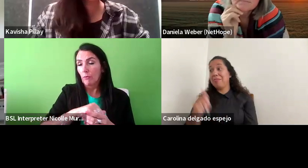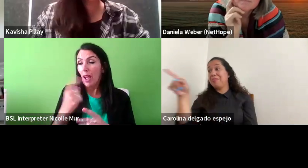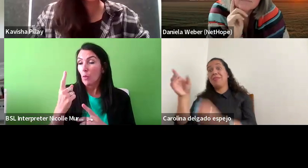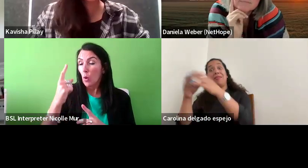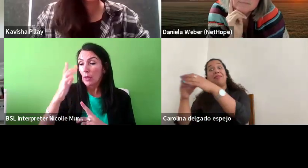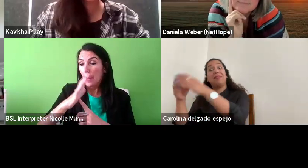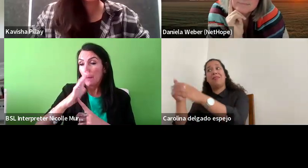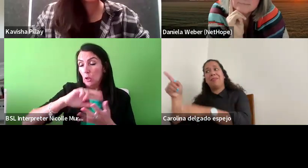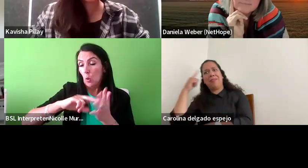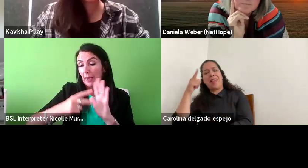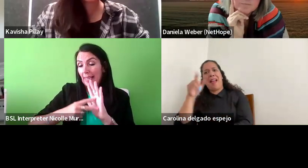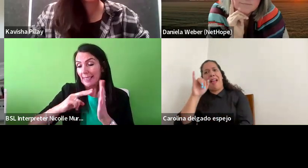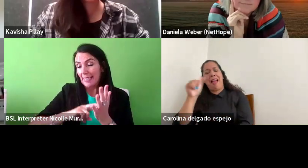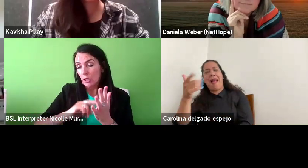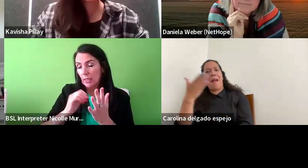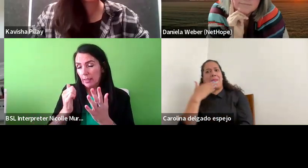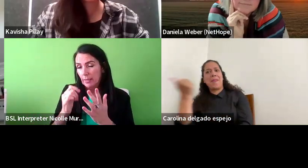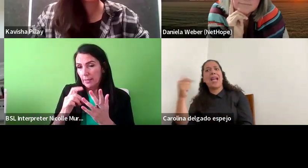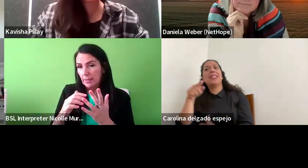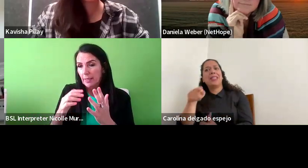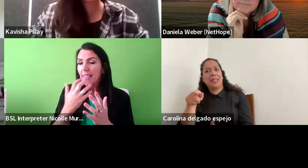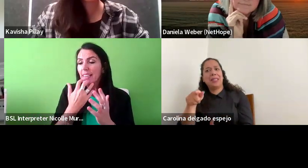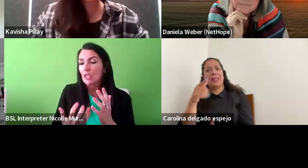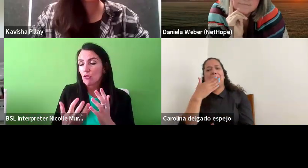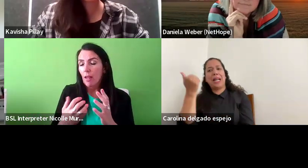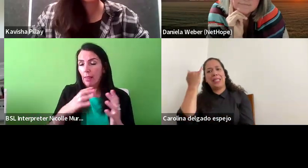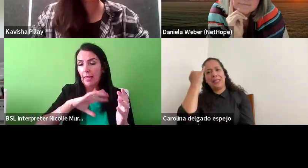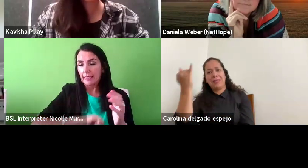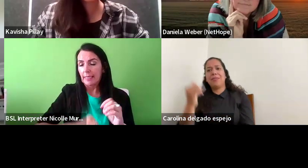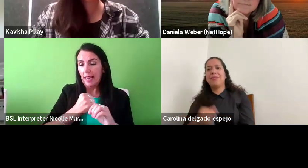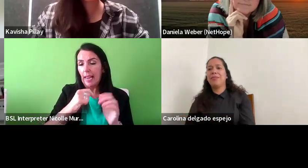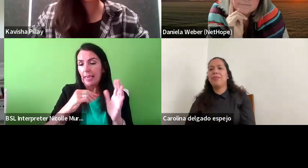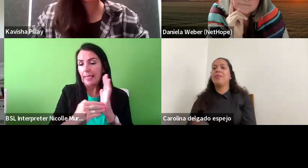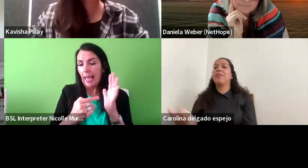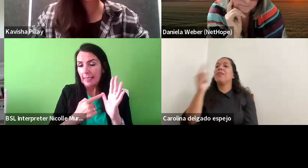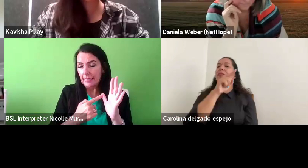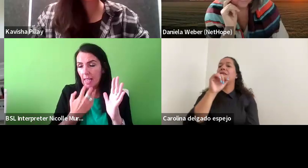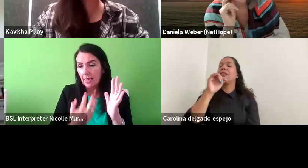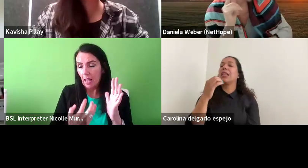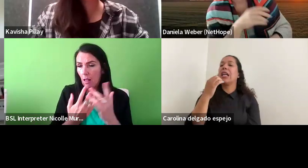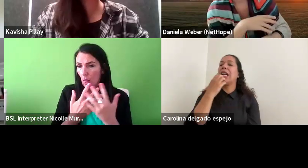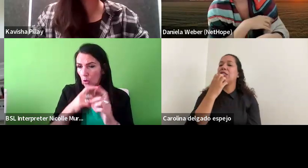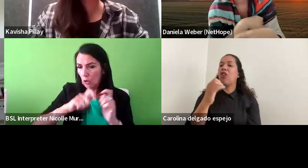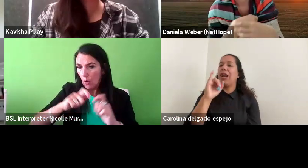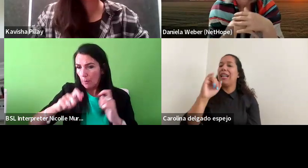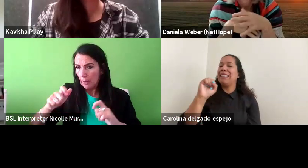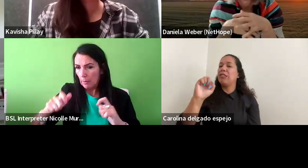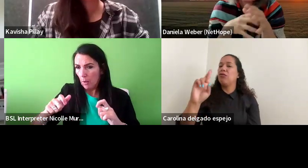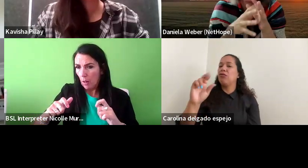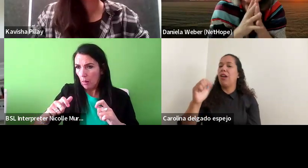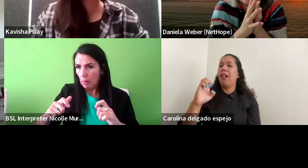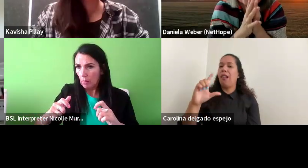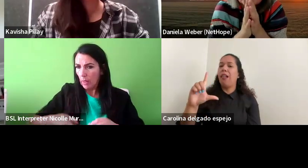important organization, particularly on the situation in Israel and Gaza. They have put up a number of people precisely on the hate